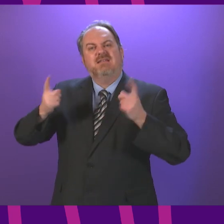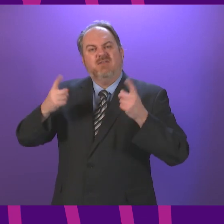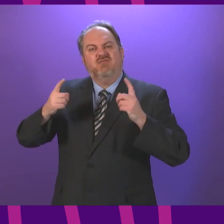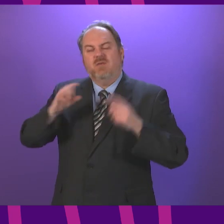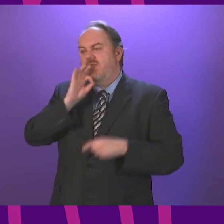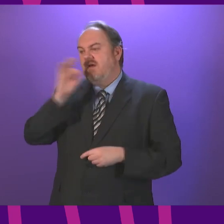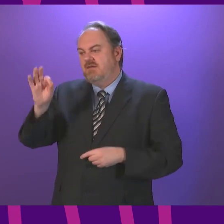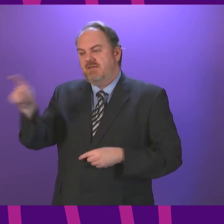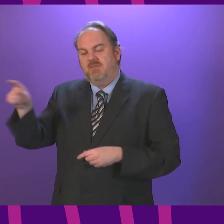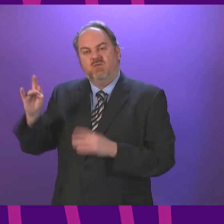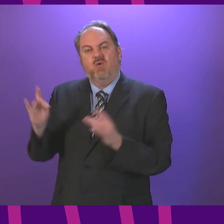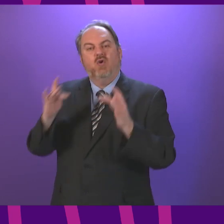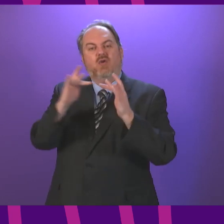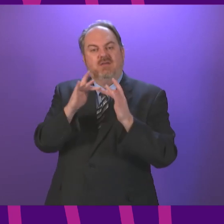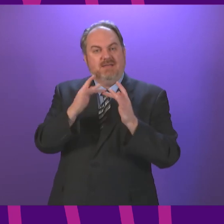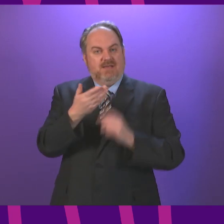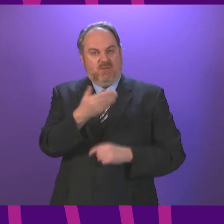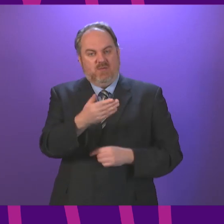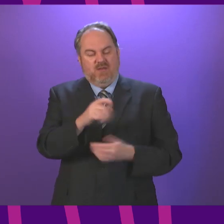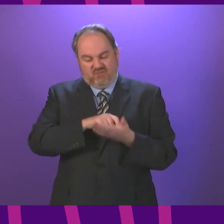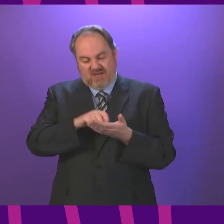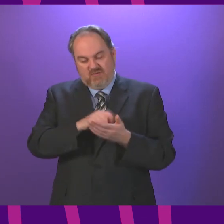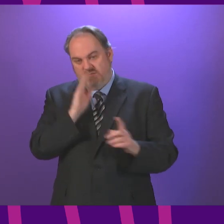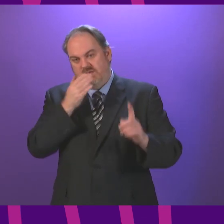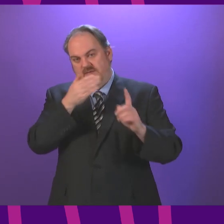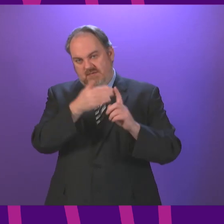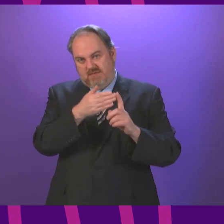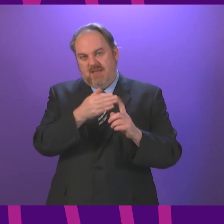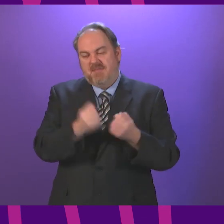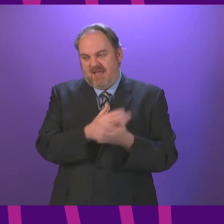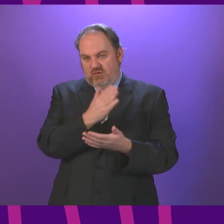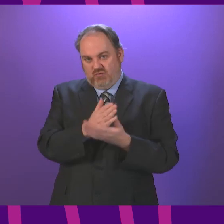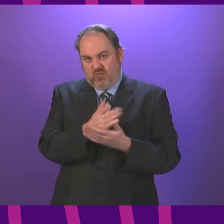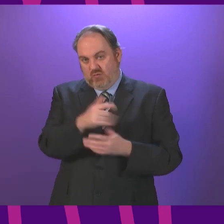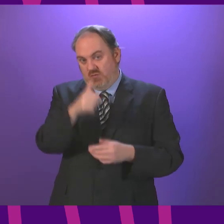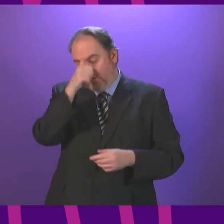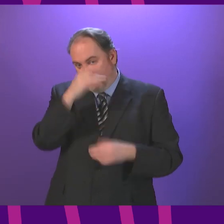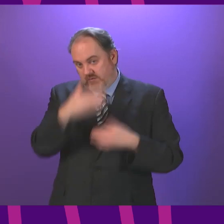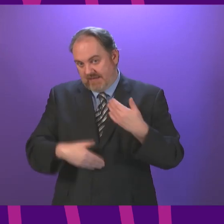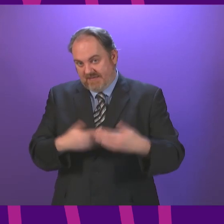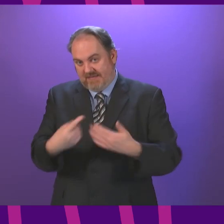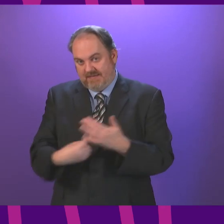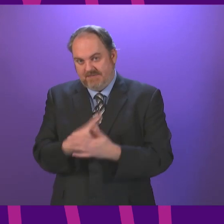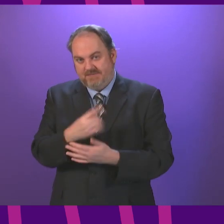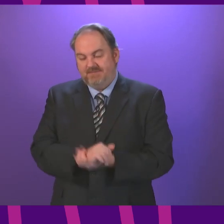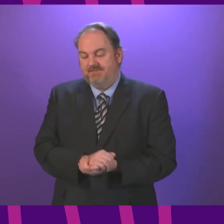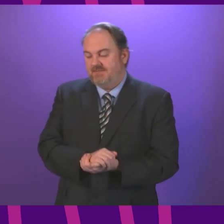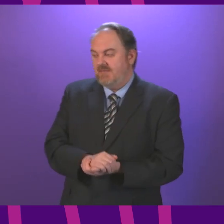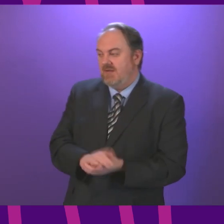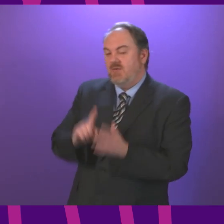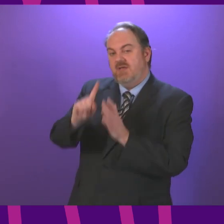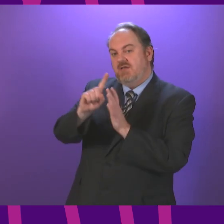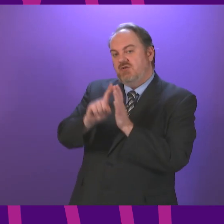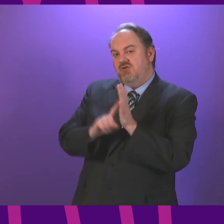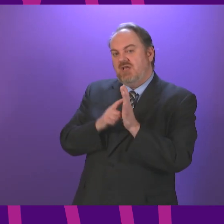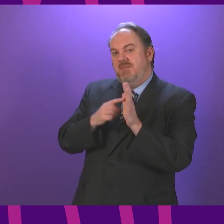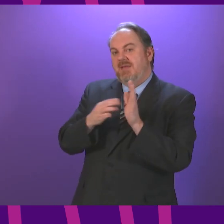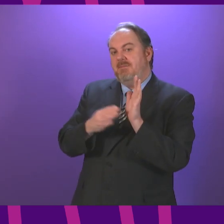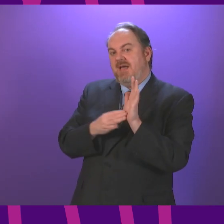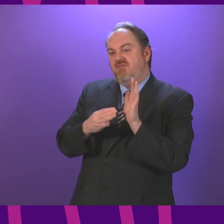apologies, Mr Mundell. I will ask the Finance Secretary to copy John to go in as well. Jenny Mara to be followed by Gillian Martin.